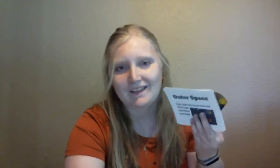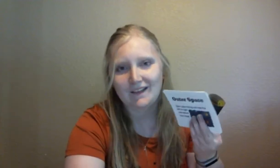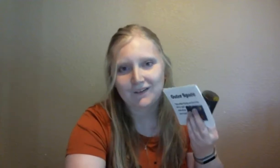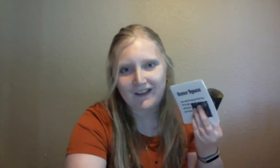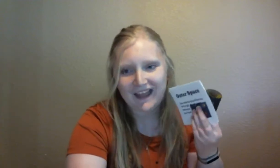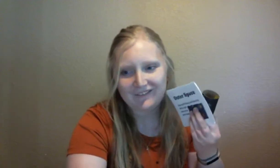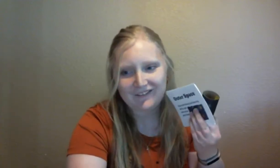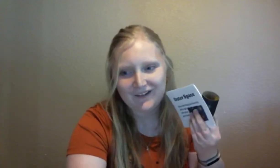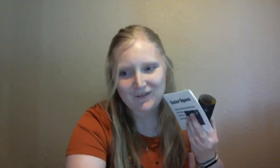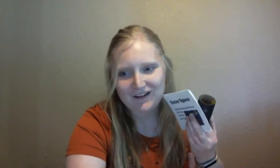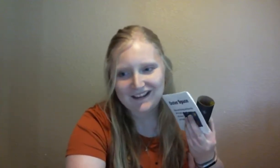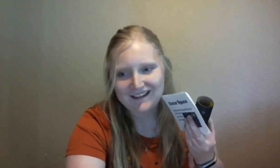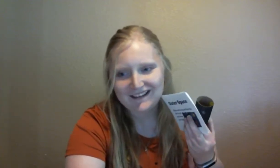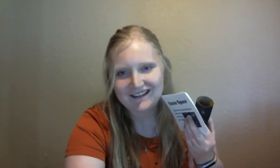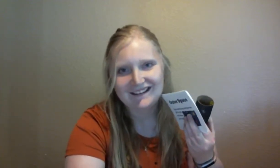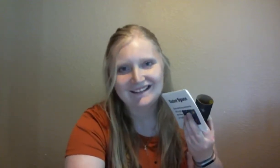Hello everyone.